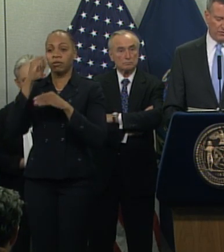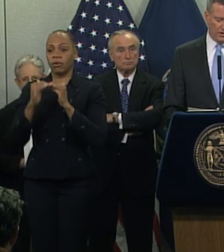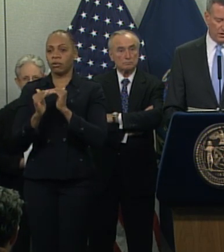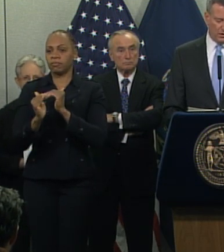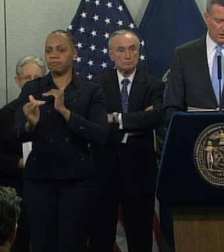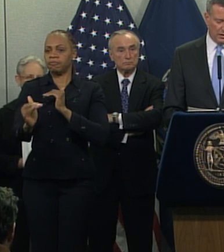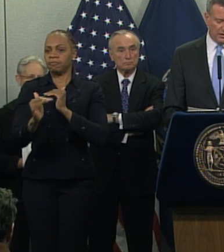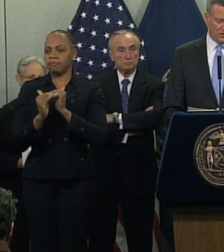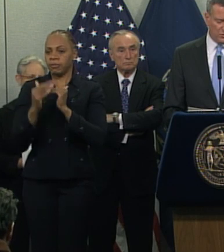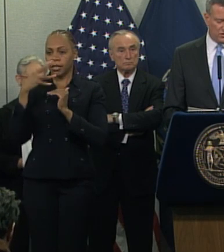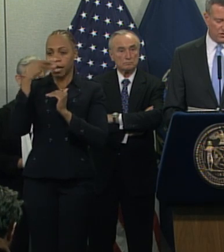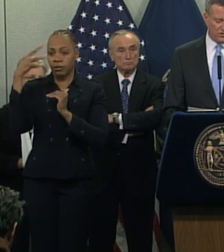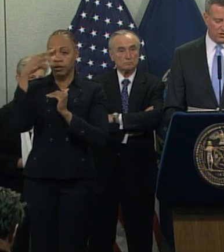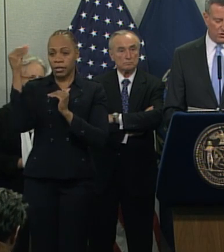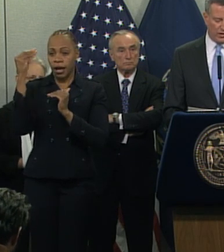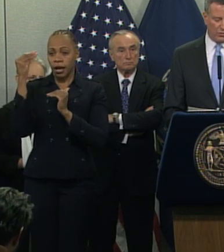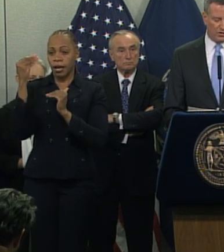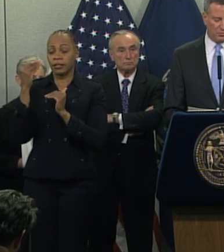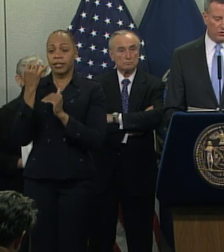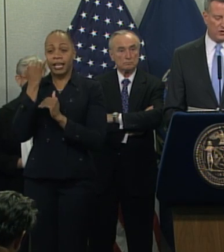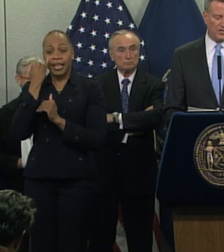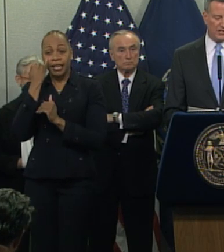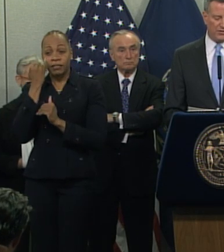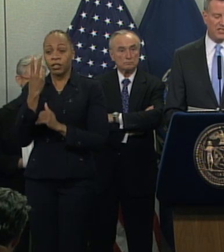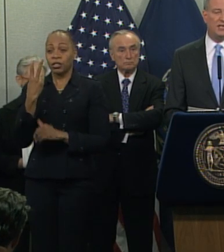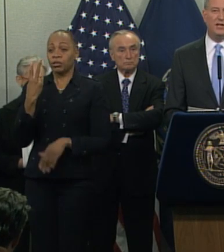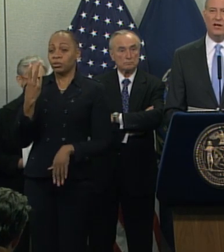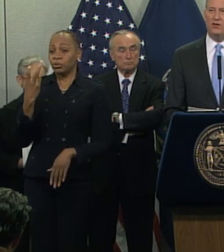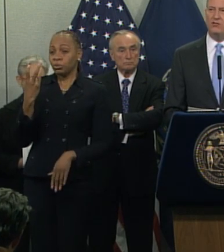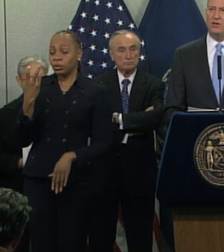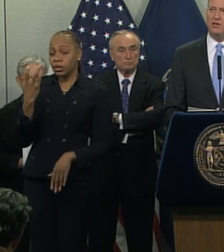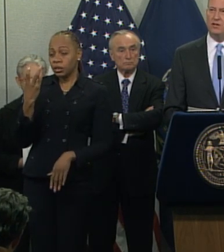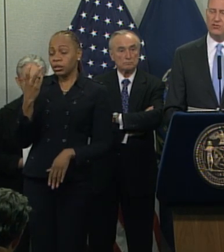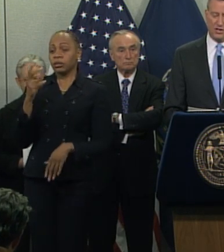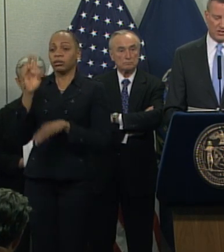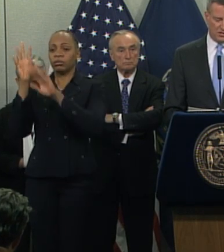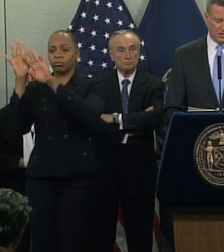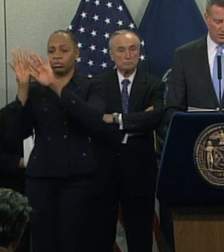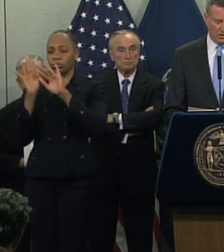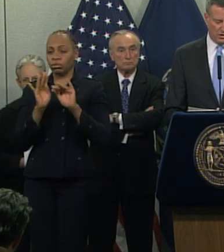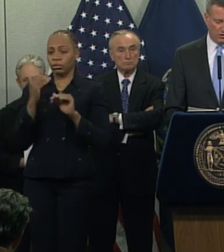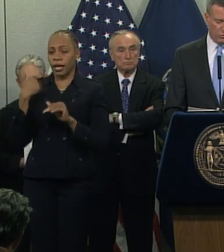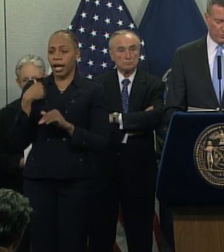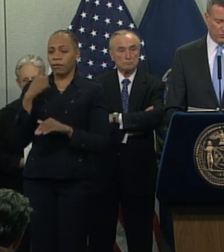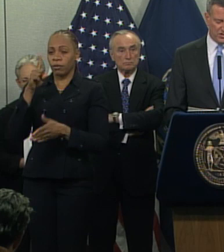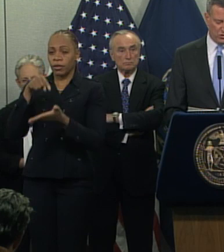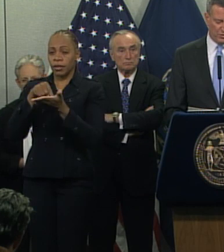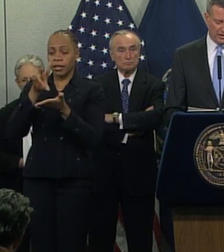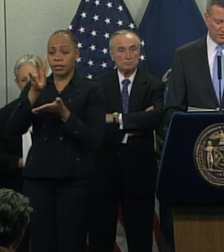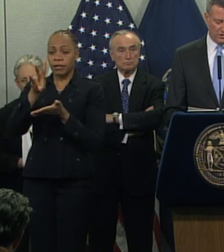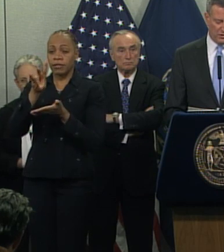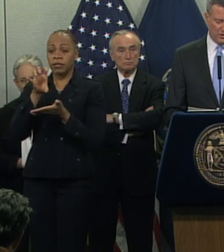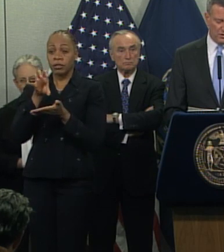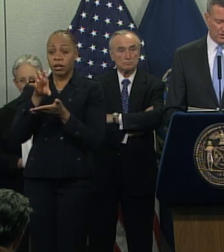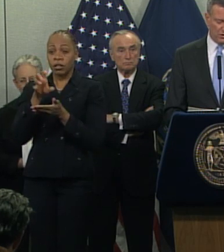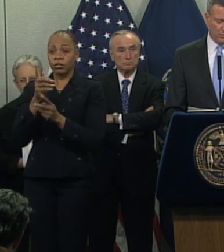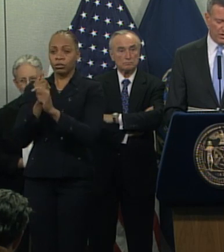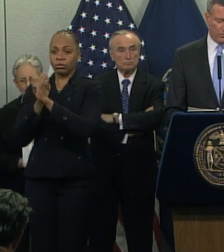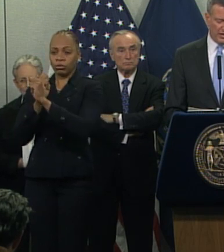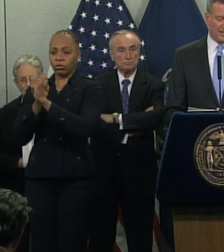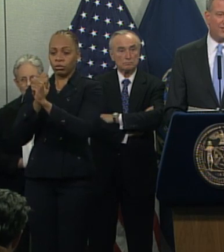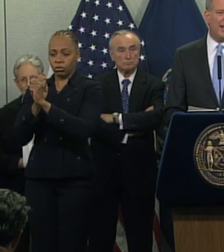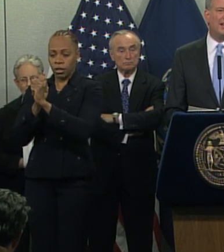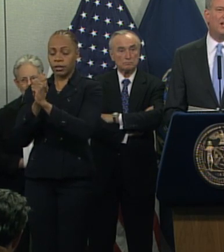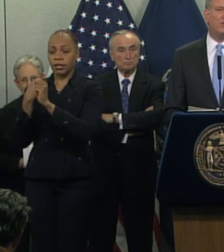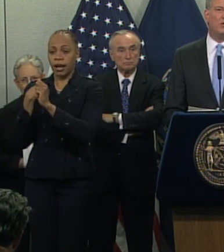we have at least 2 inches of snow, they will deploy 1,700 trucks equipped with snow plows. So the